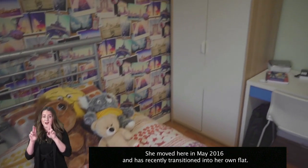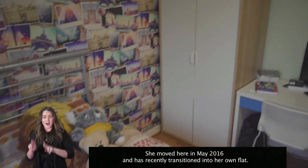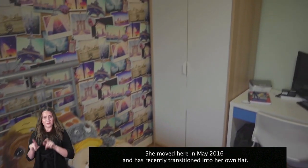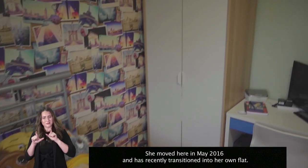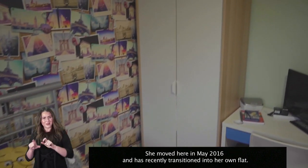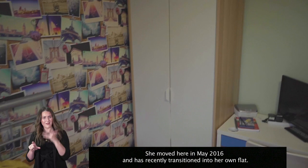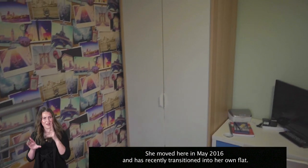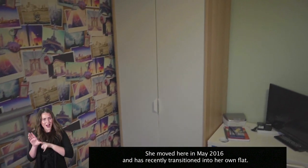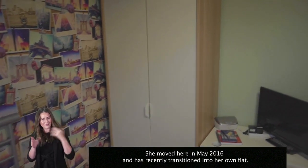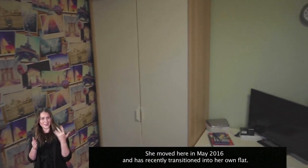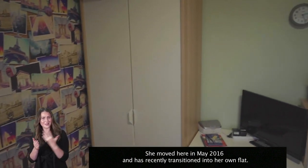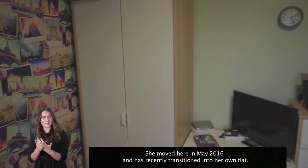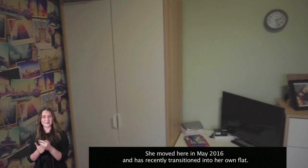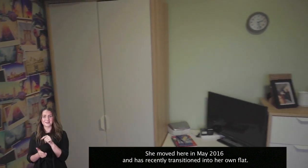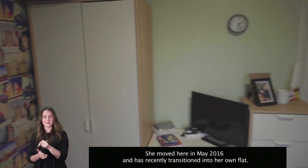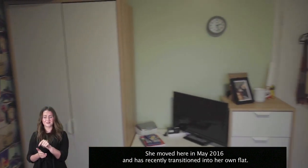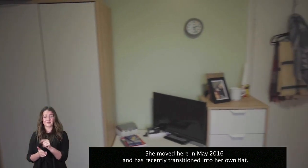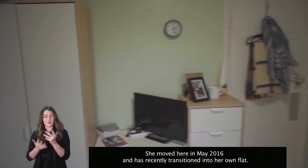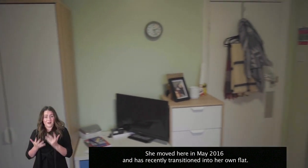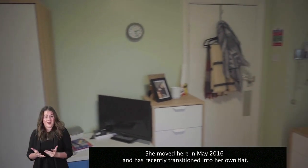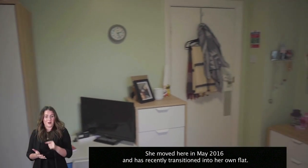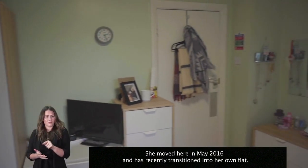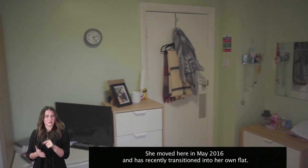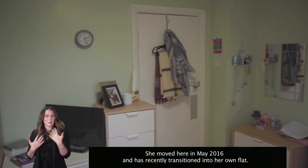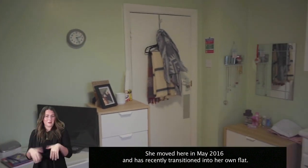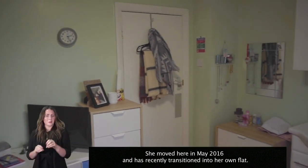2016 and has recently transitioned into her own flat.